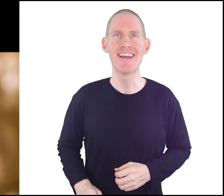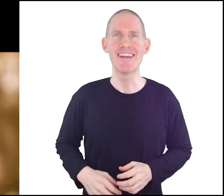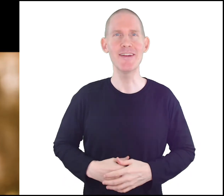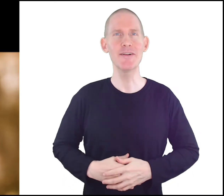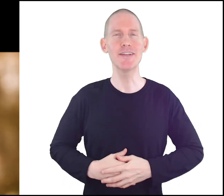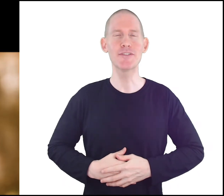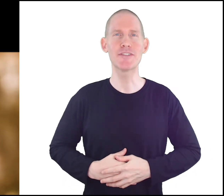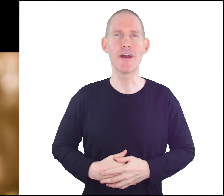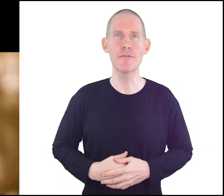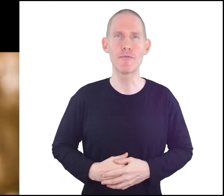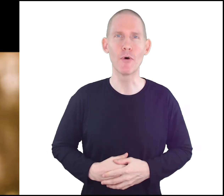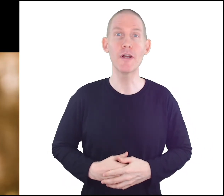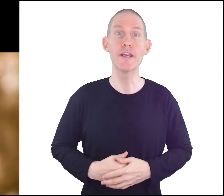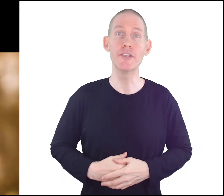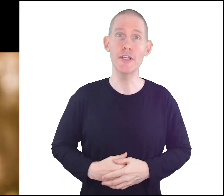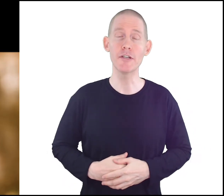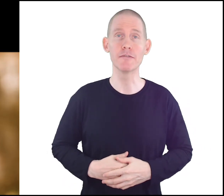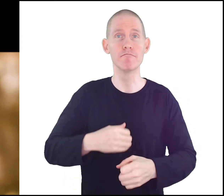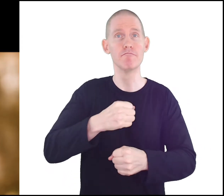Here is the sign for year.